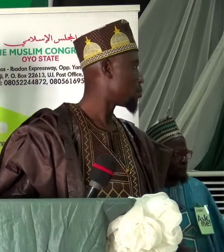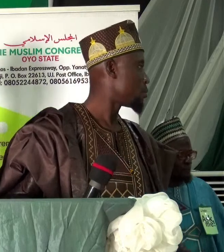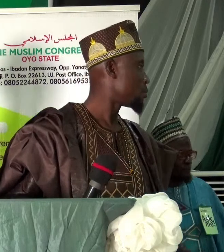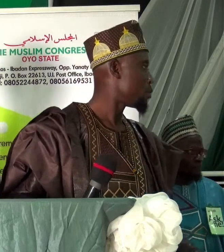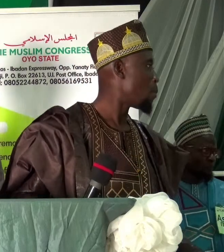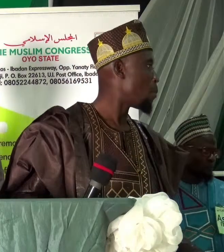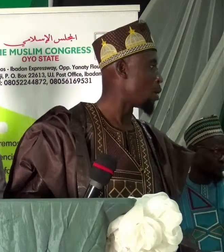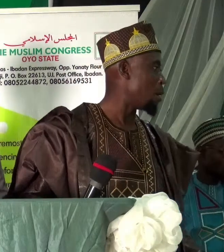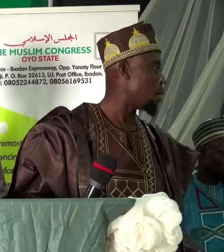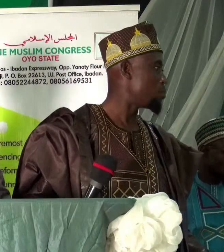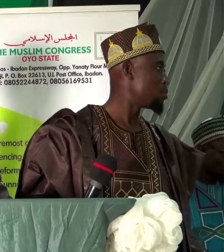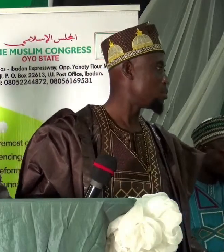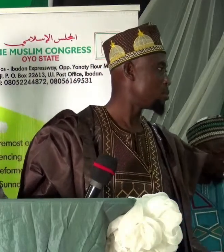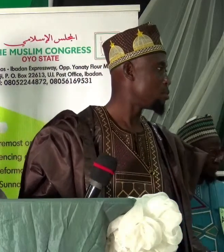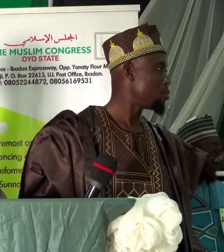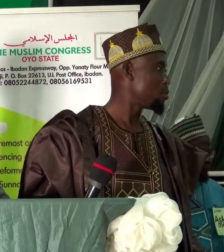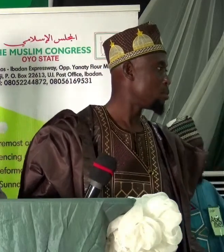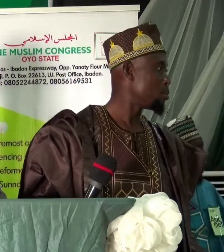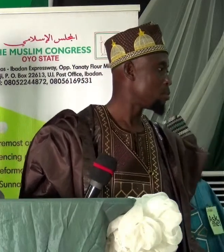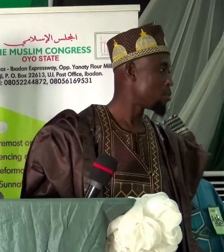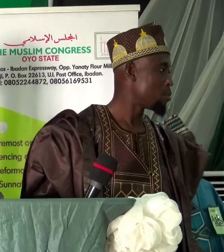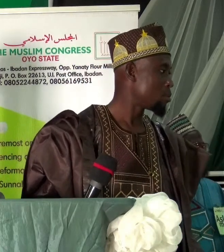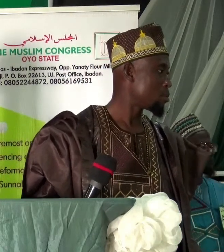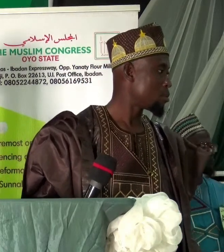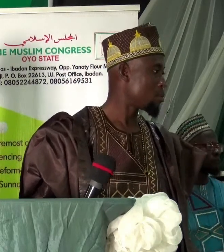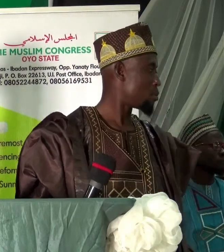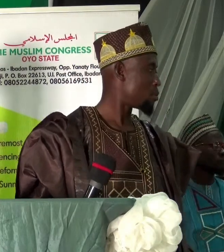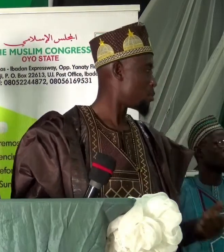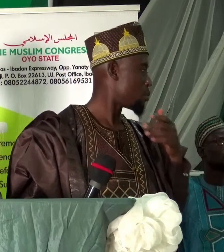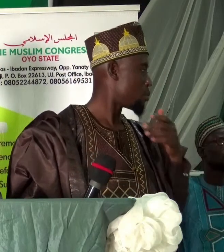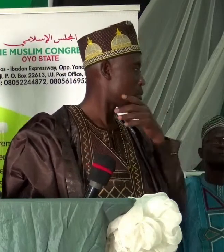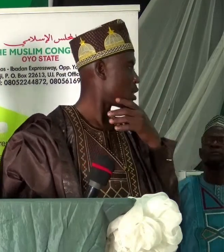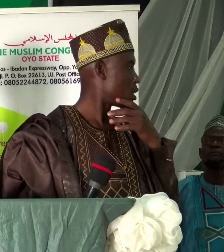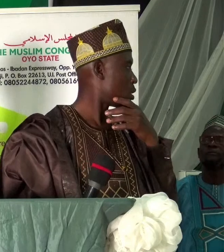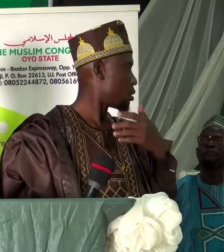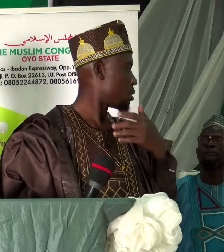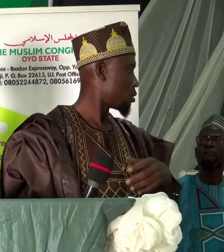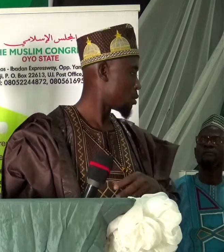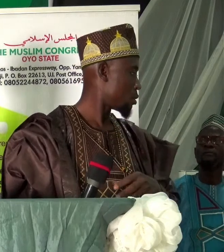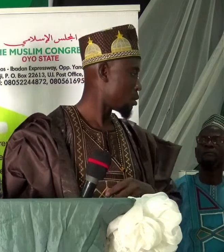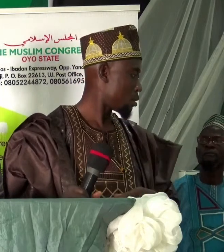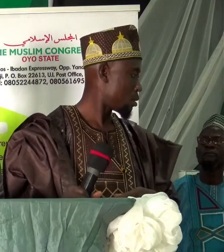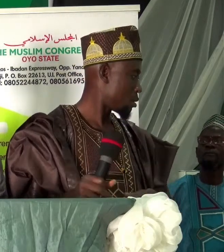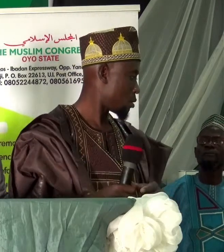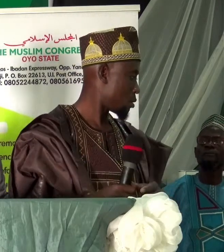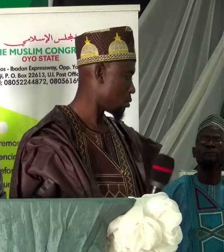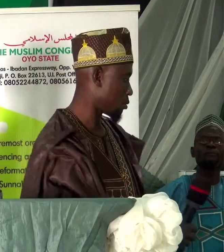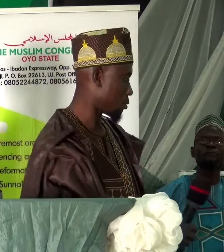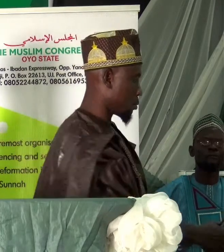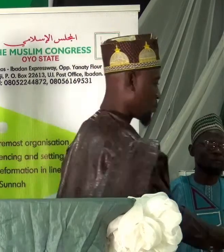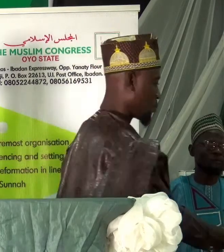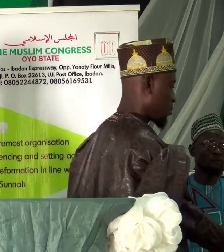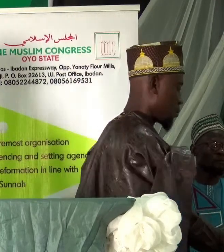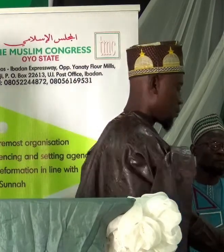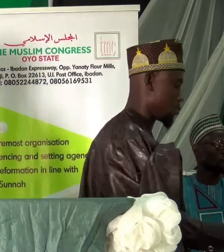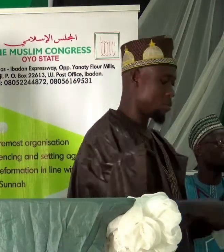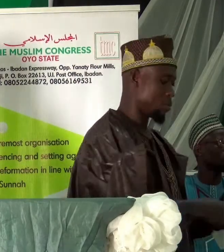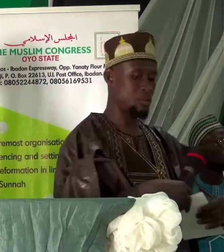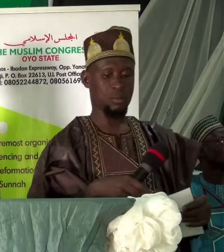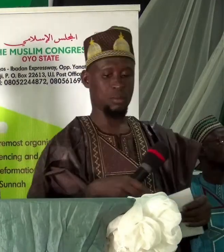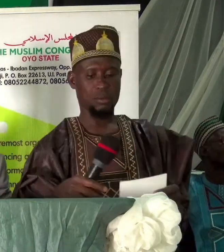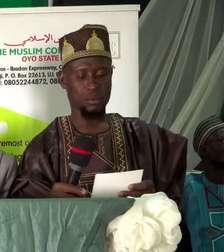bismillahir rahmanir rahim in the name of Allah the beneficent and merciful